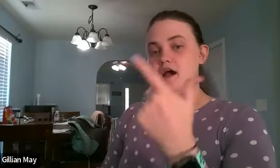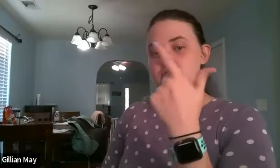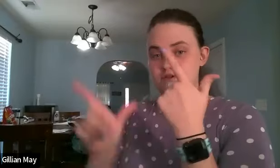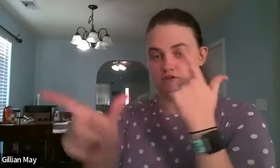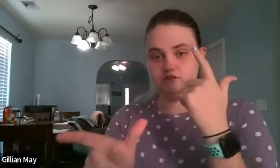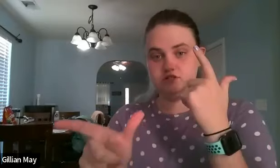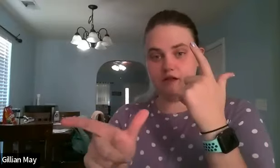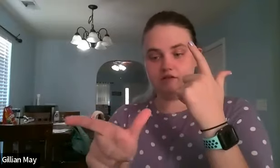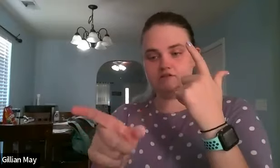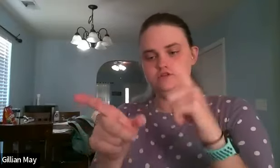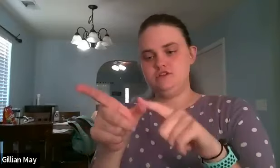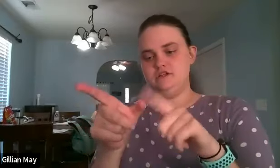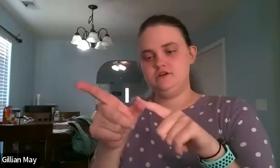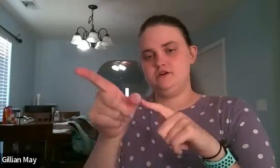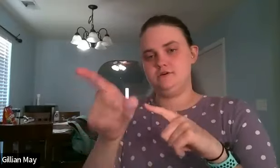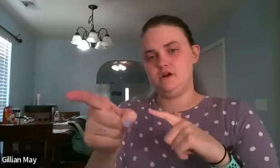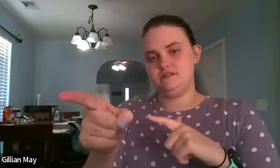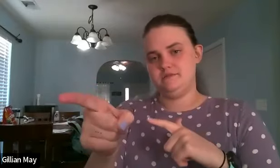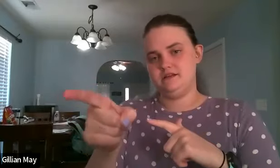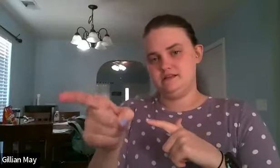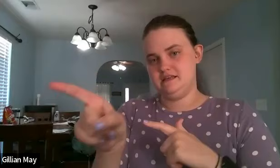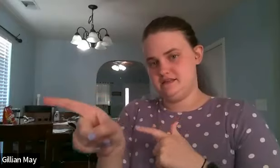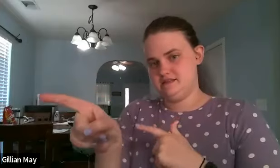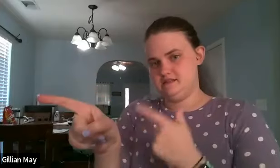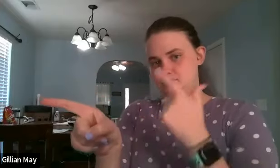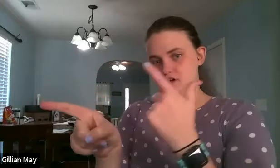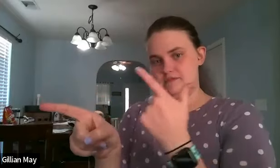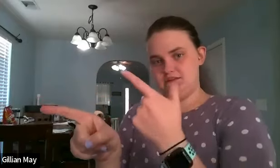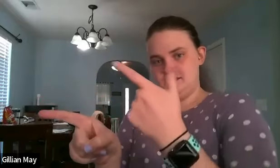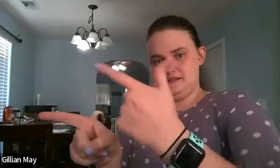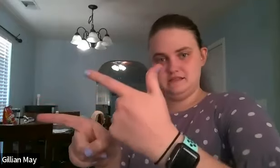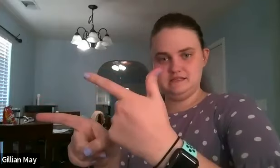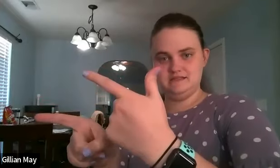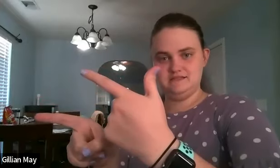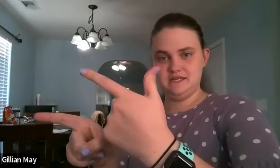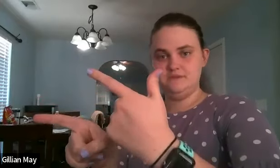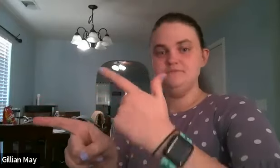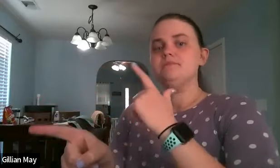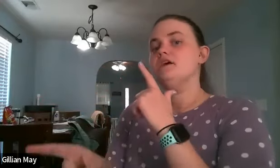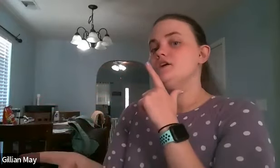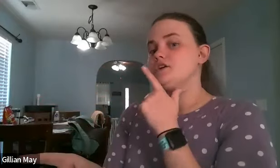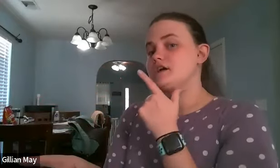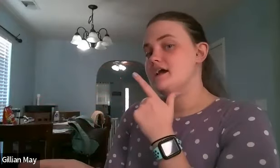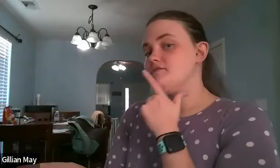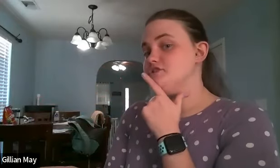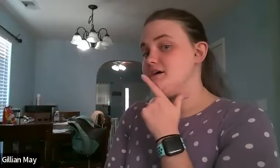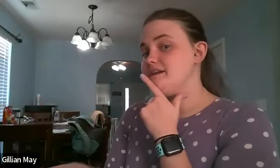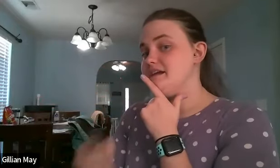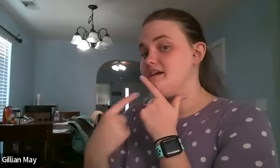have two L's. Usually your non-dominant is like this. Dominant is this. You're gonna have your dominant hand